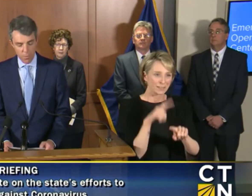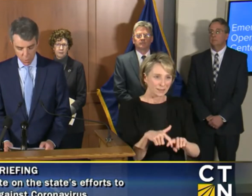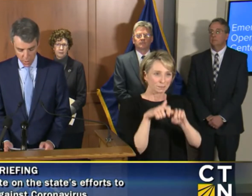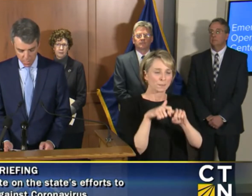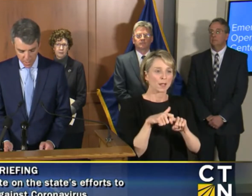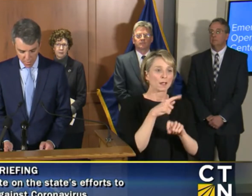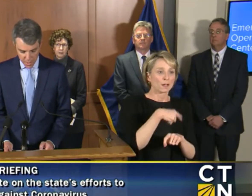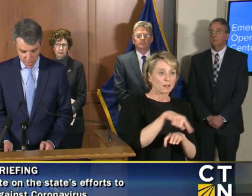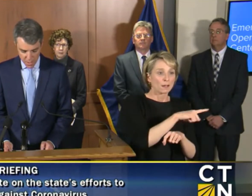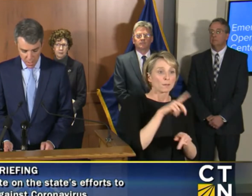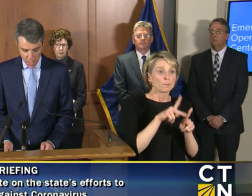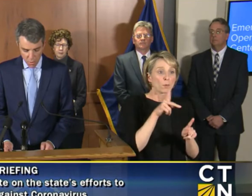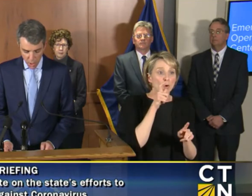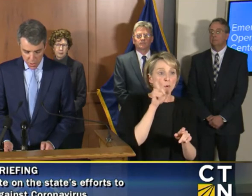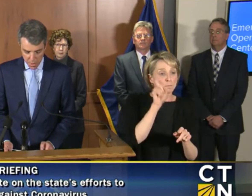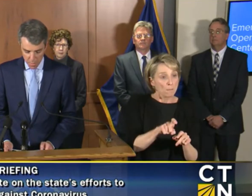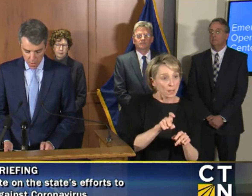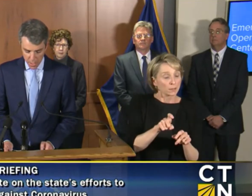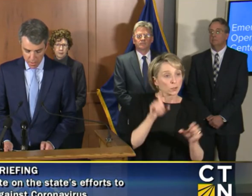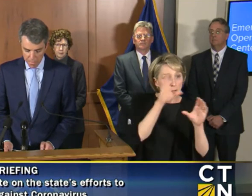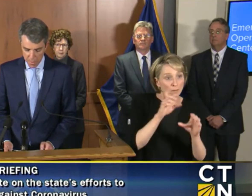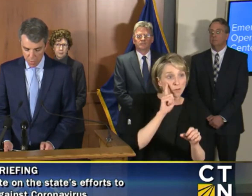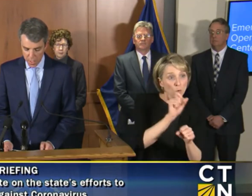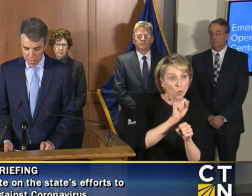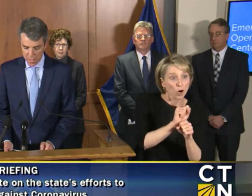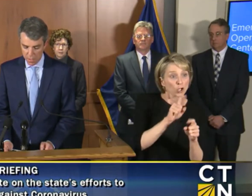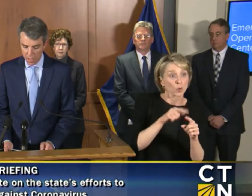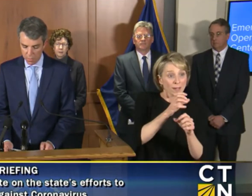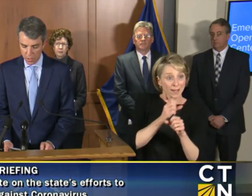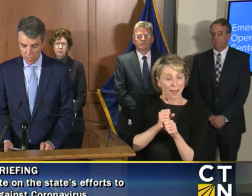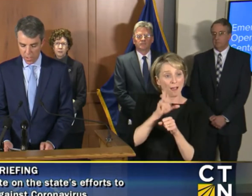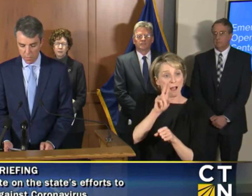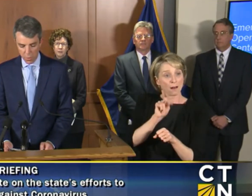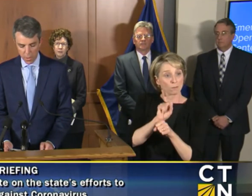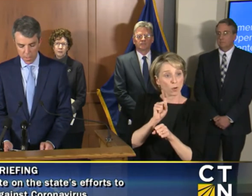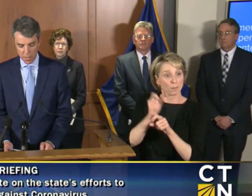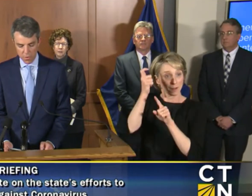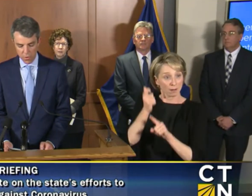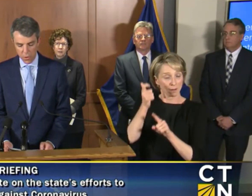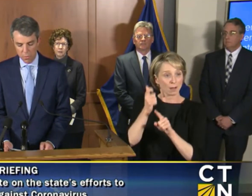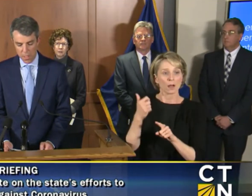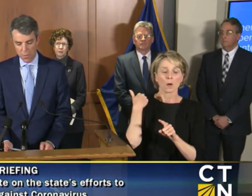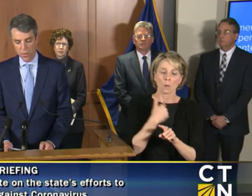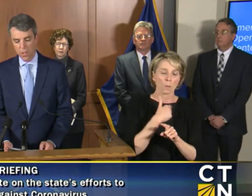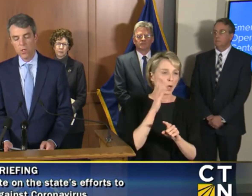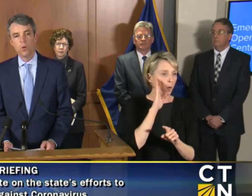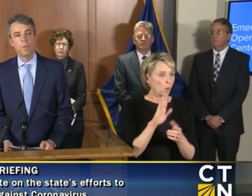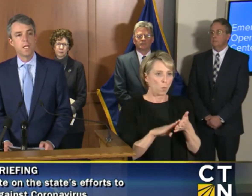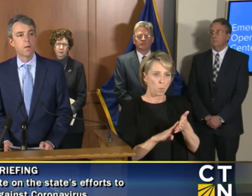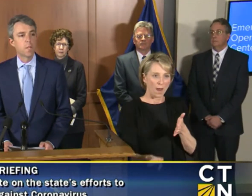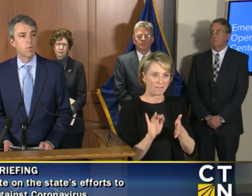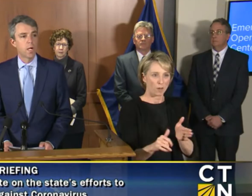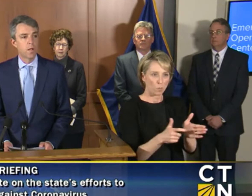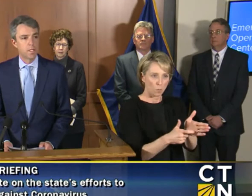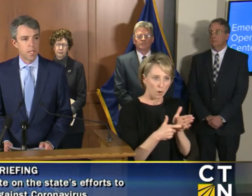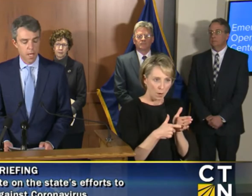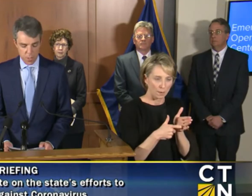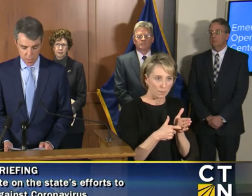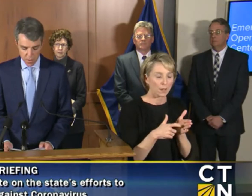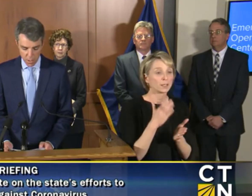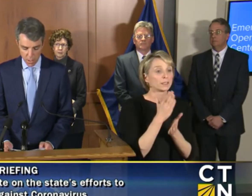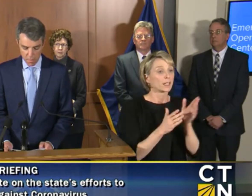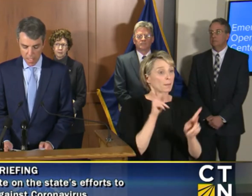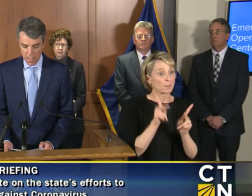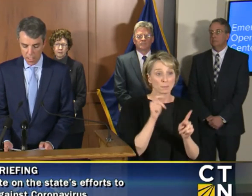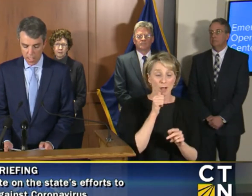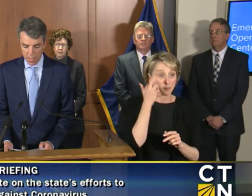for unemployment benefits. We'll also be promoting the pre-existing availability of unemployment to furloughed people who may not be aware it's an option.